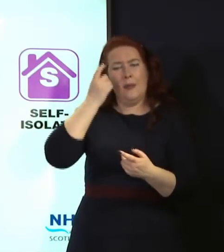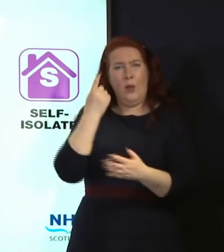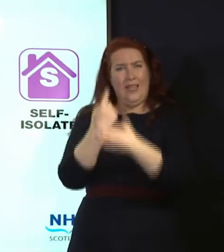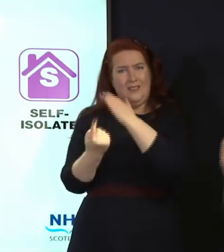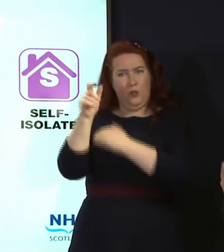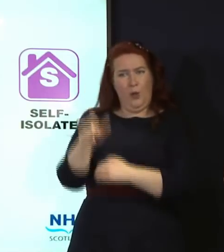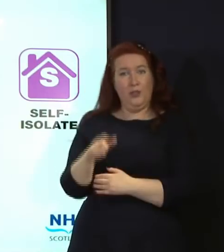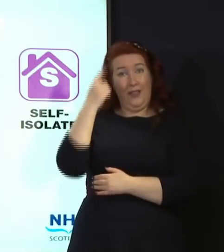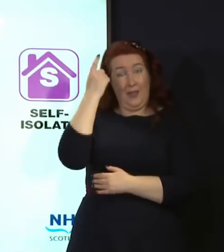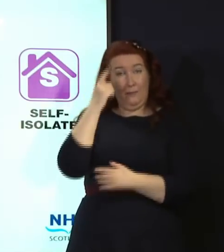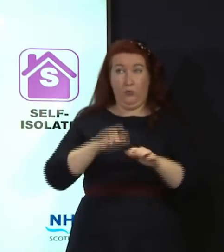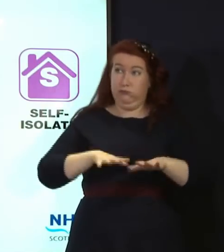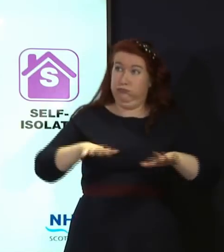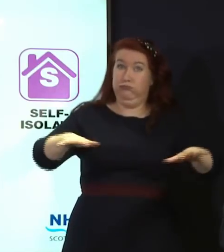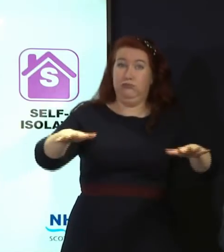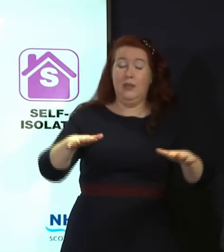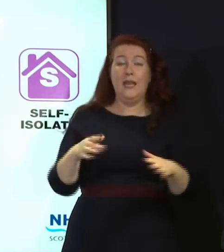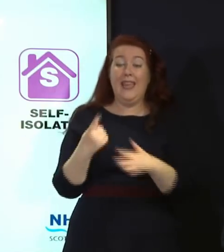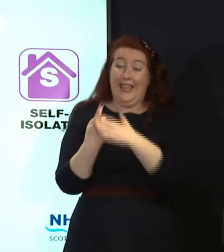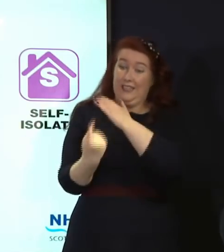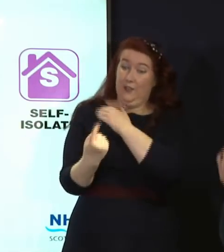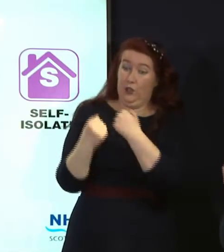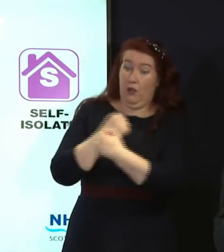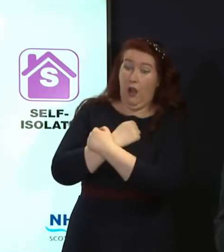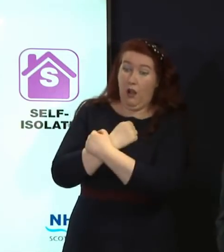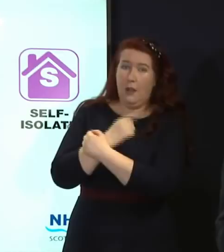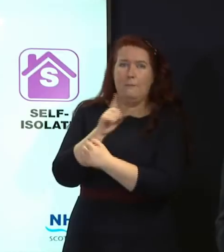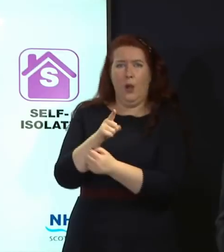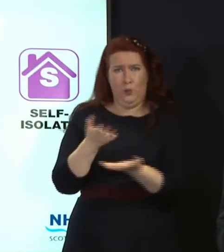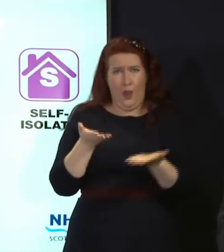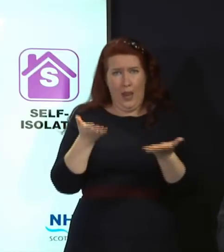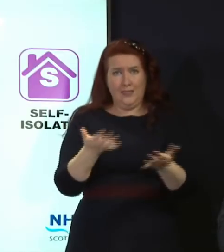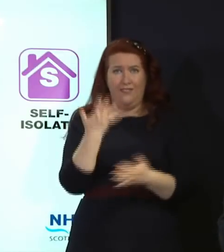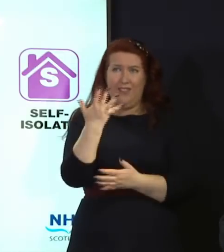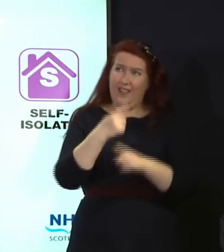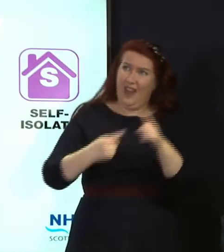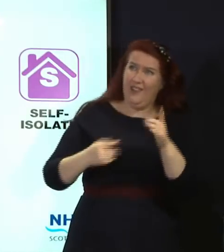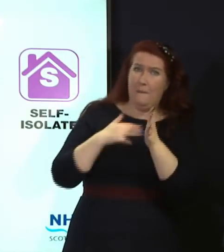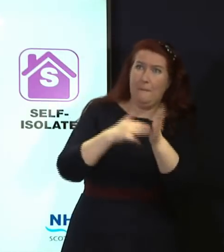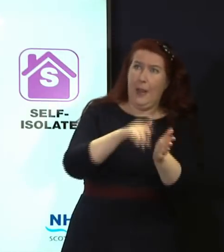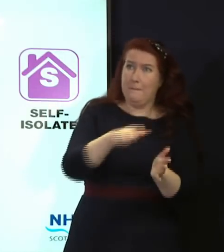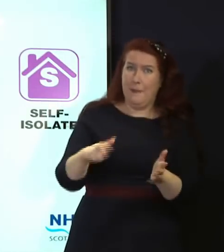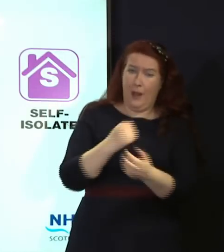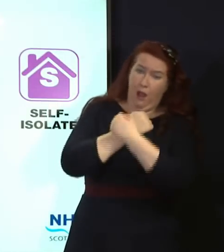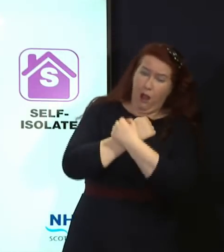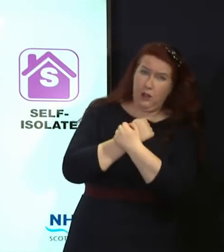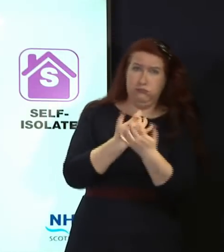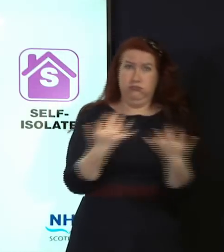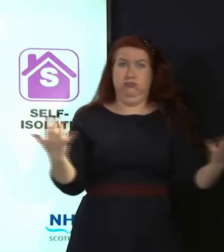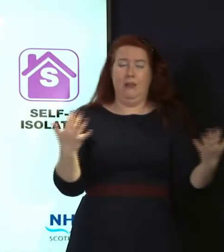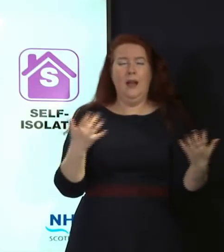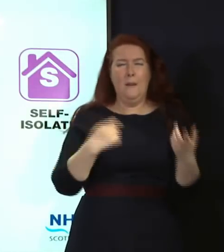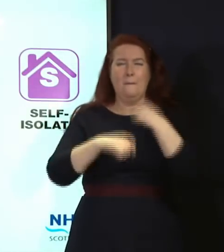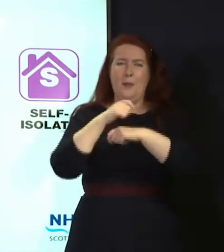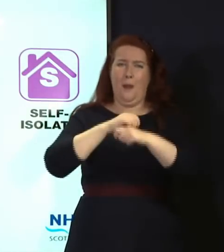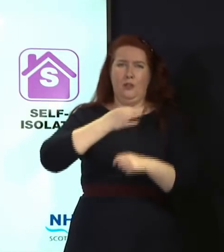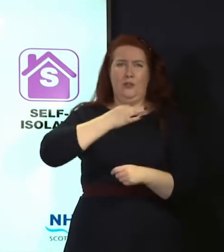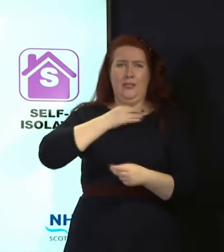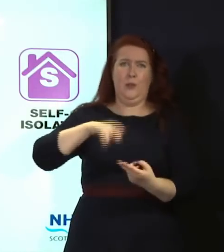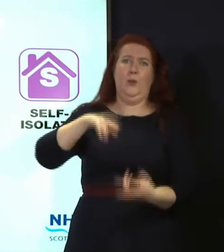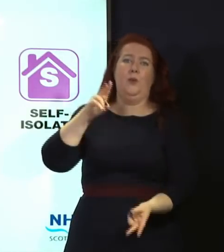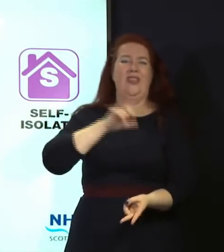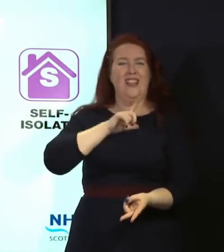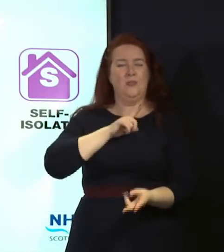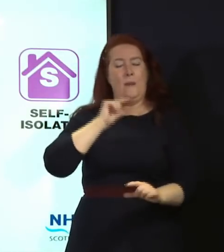The individual hug may be the same risk. If you allow 5.5 million people to do it, of course that risk goes up, and therefore it's